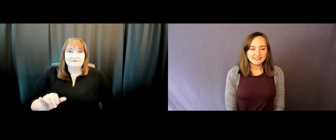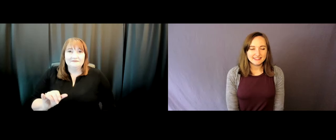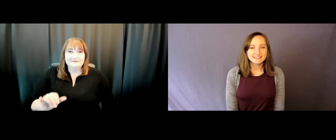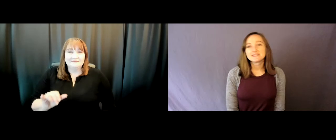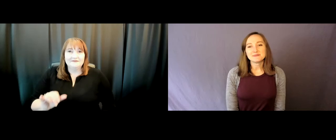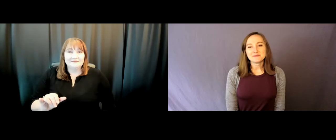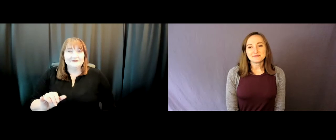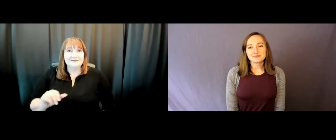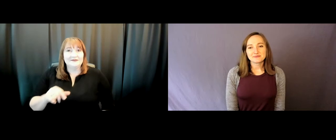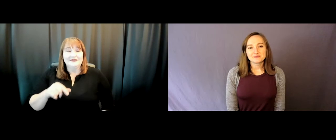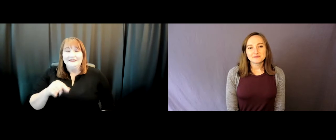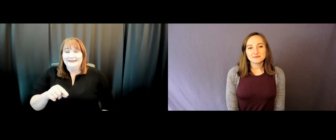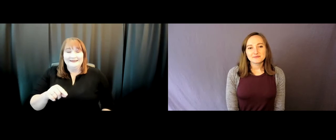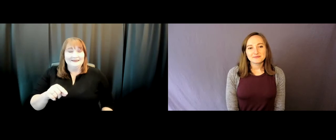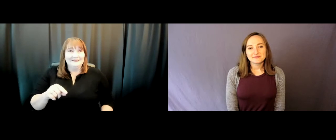This whole